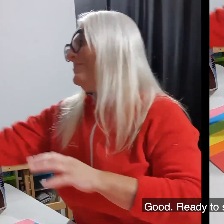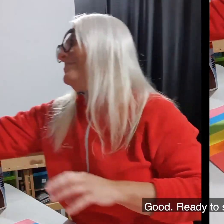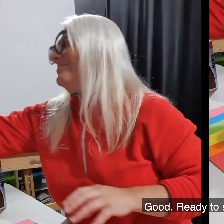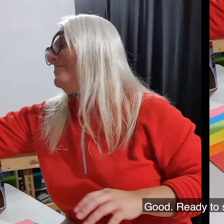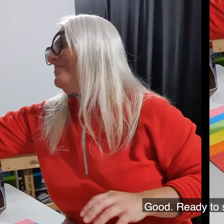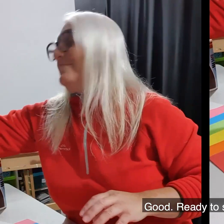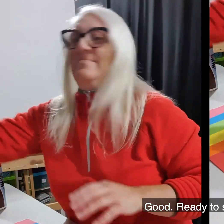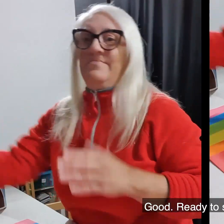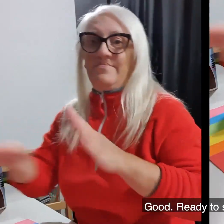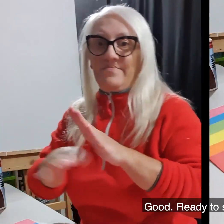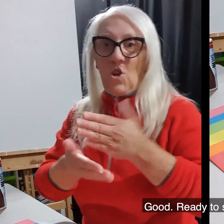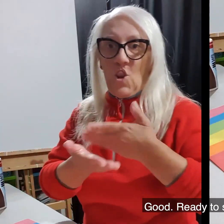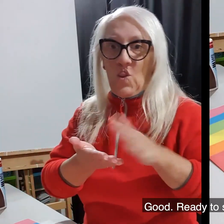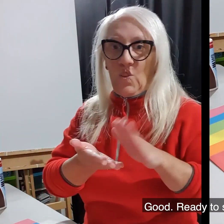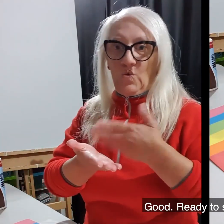now.